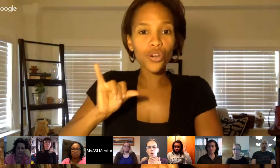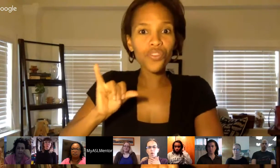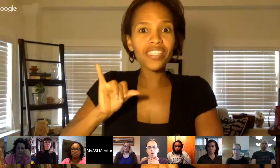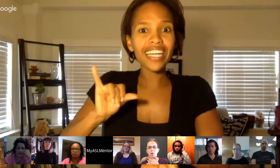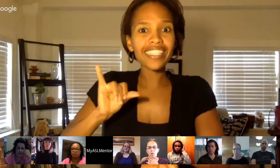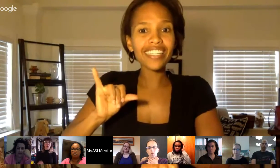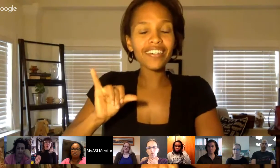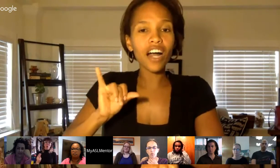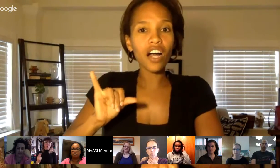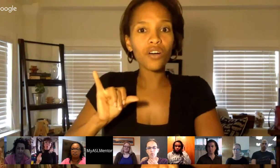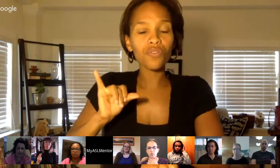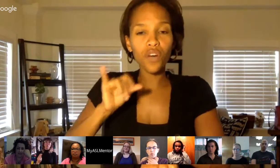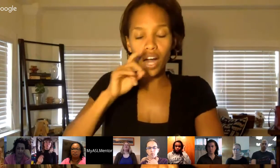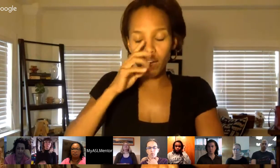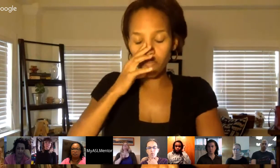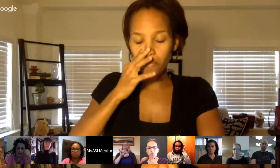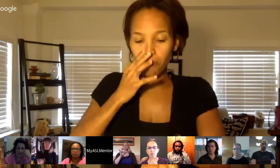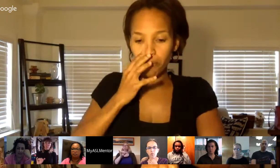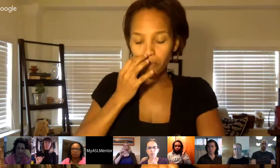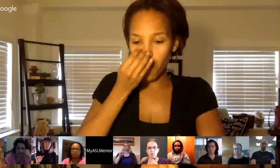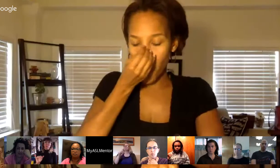Yeah, so this idea of